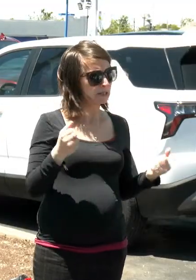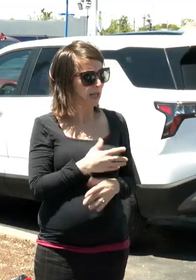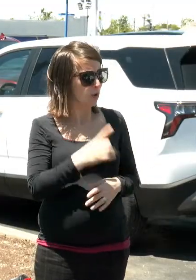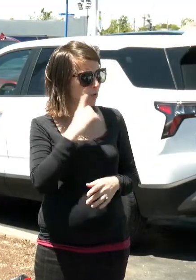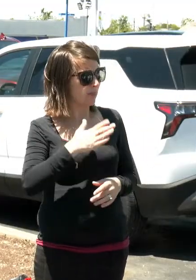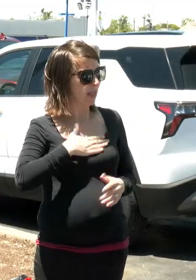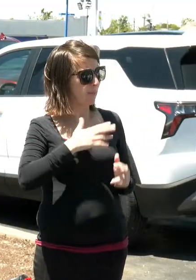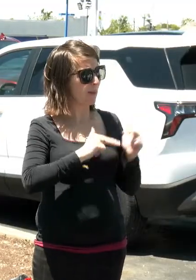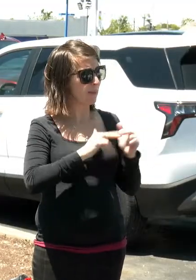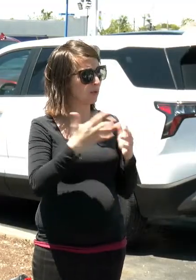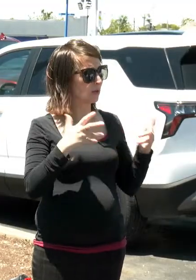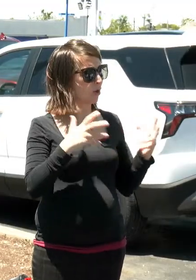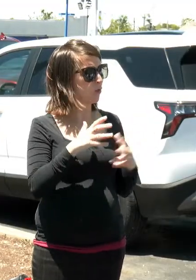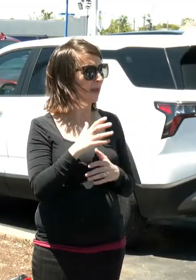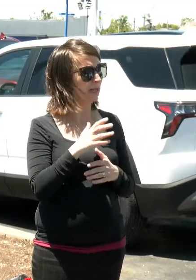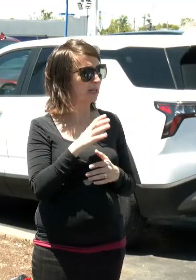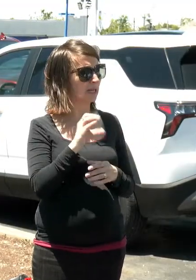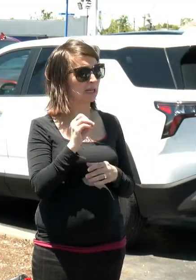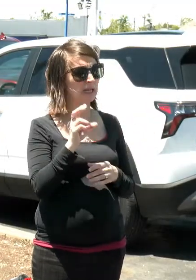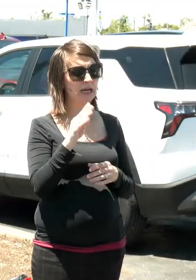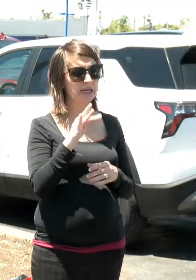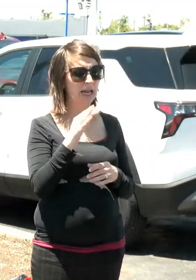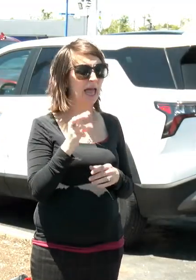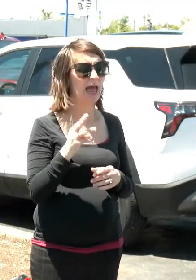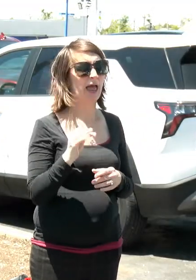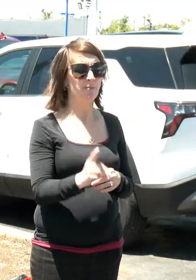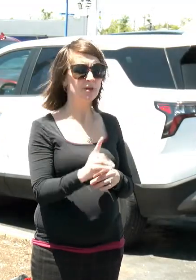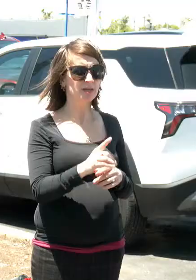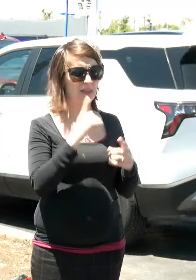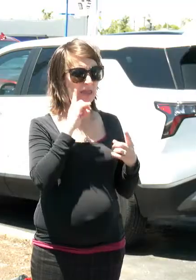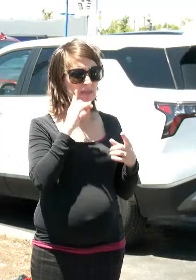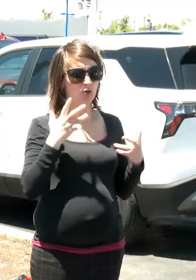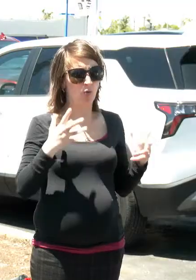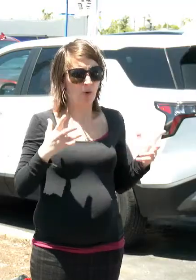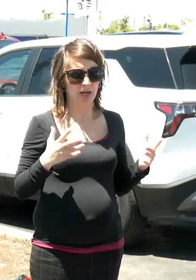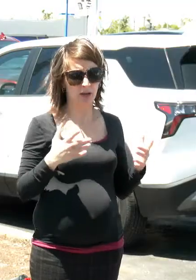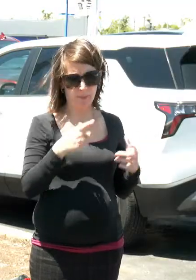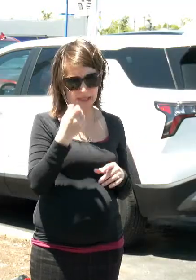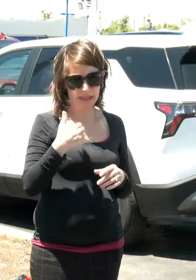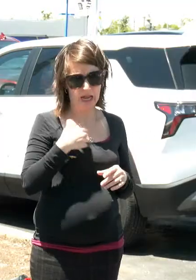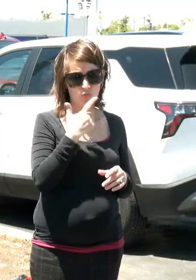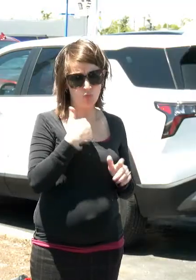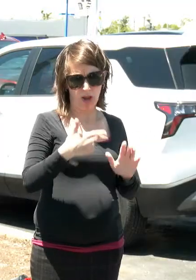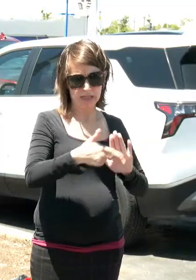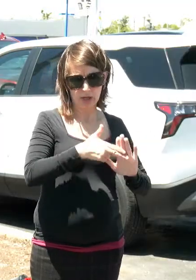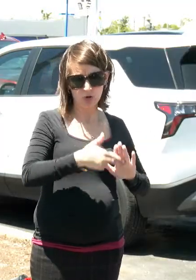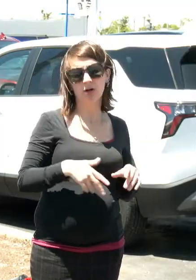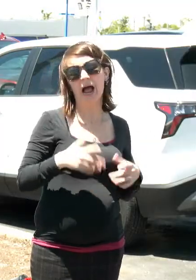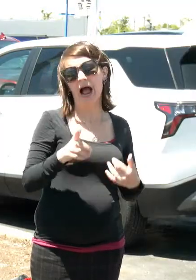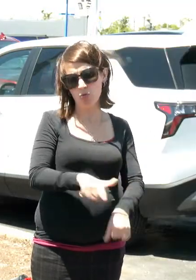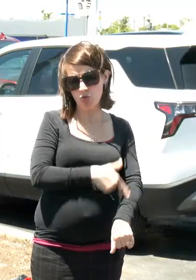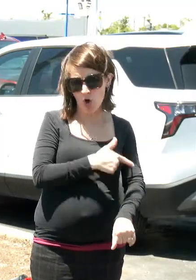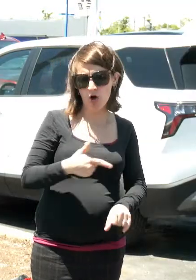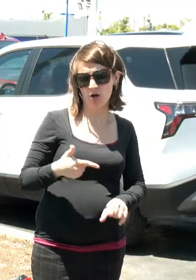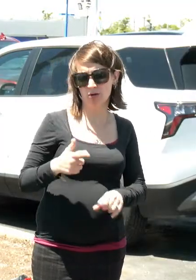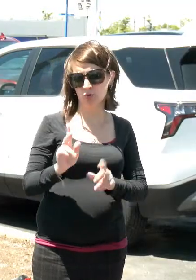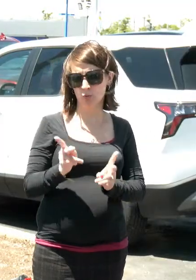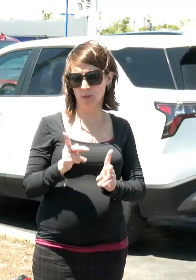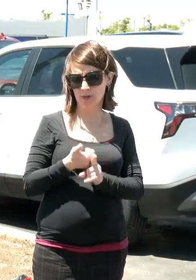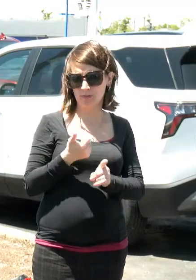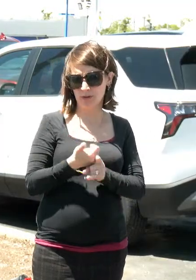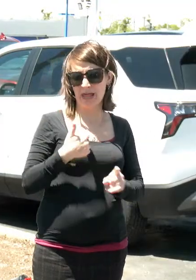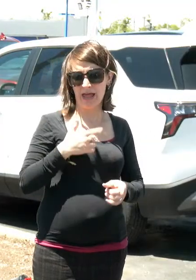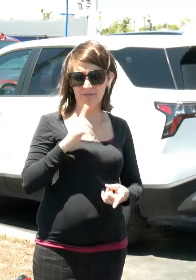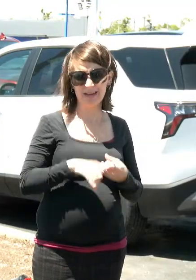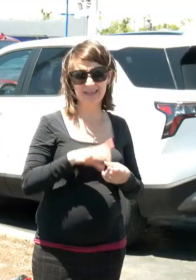condemned if they have a red sticker on it. I mean, eventually it could be. How long do people have before the condemnation process